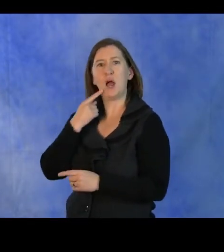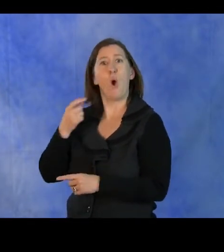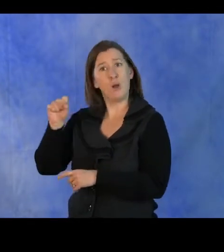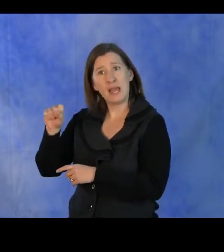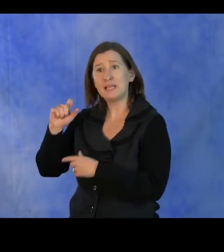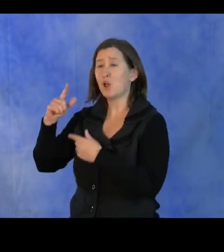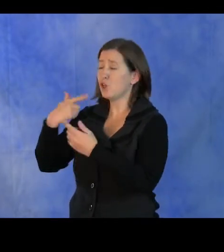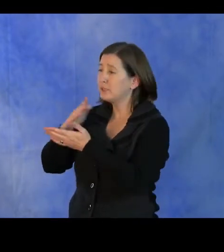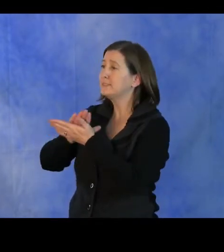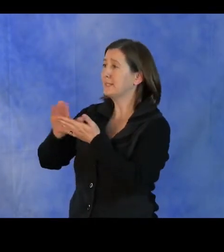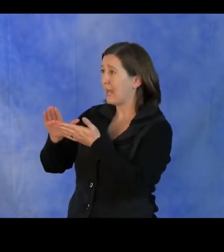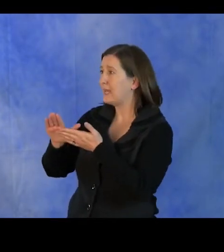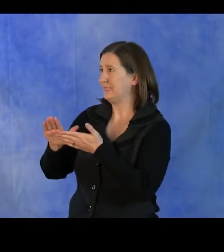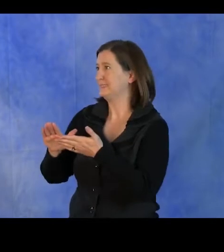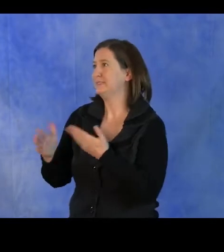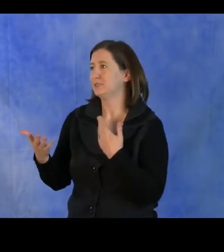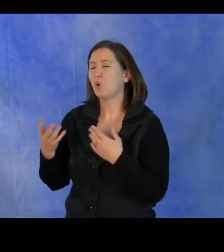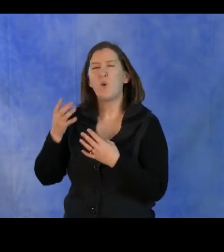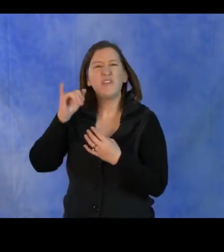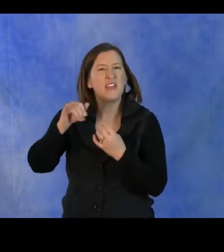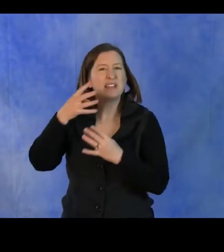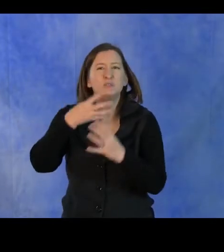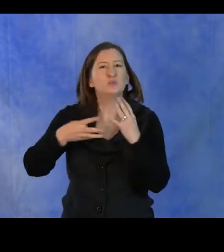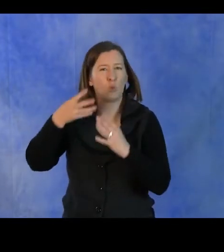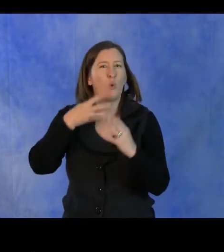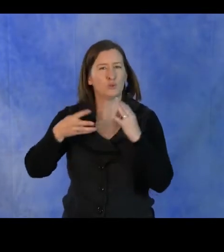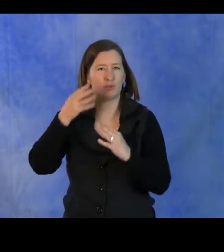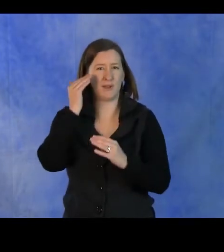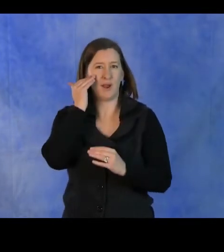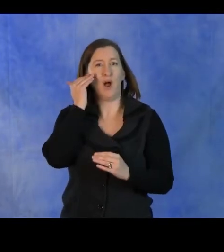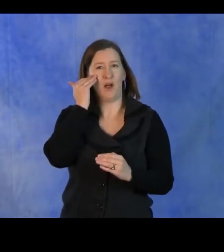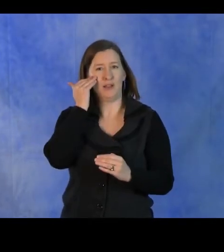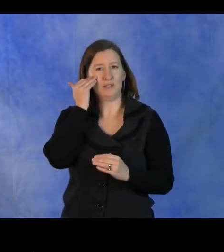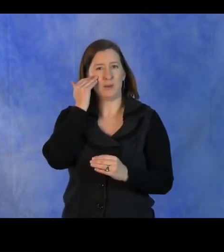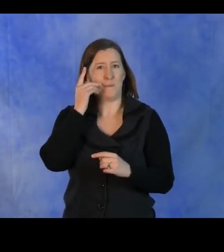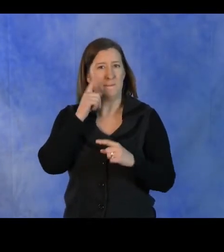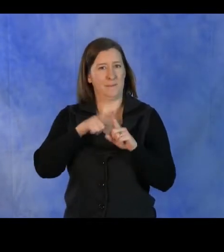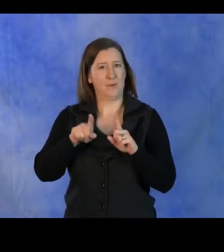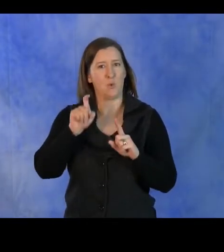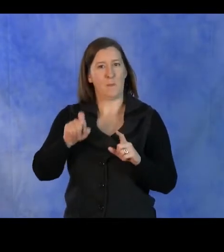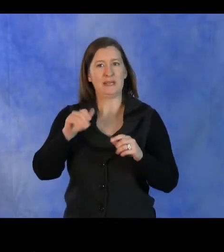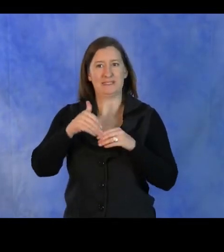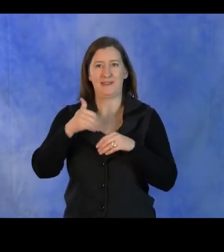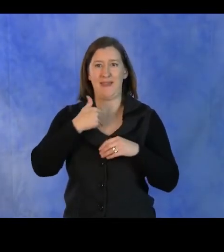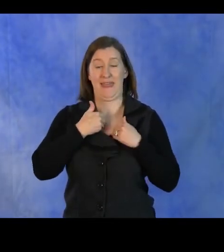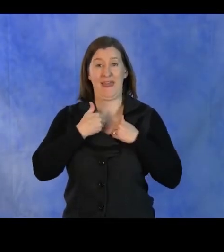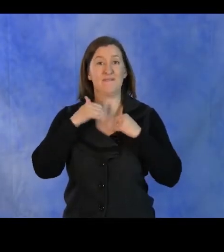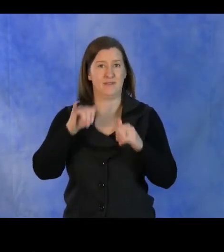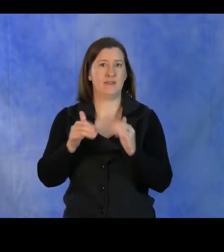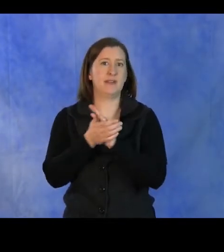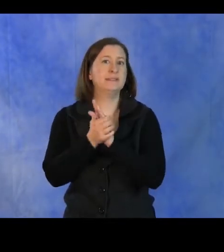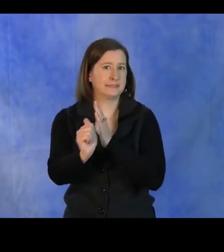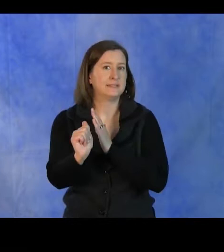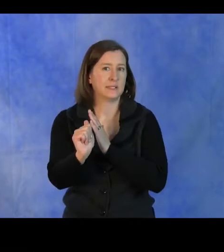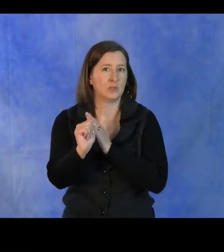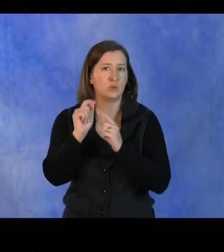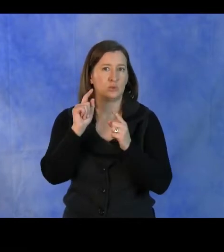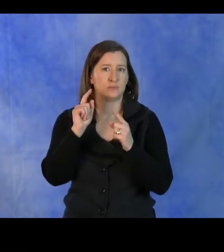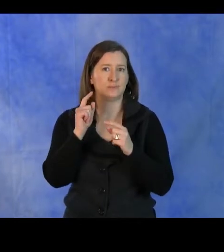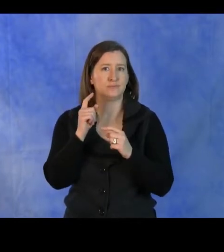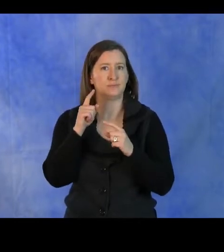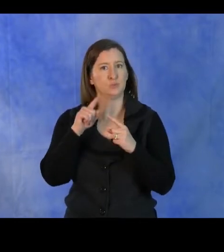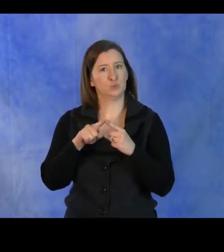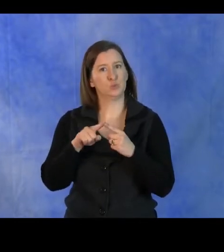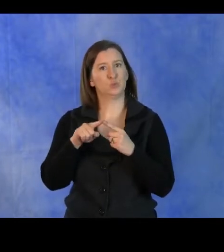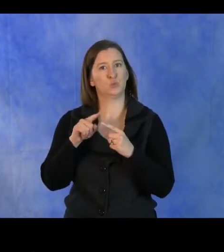to inhibit that response. You have to say, "Oh, it looks nice." That's just social awareness. And